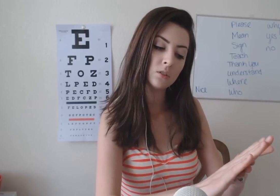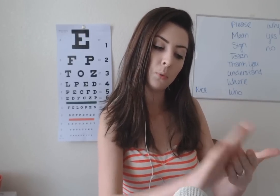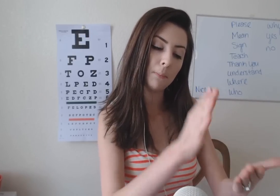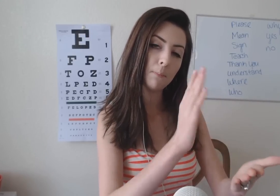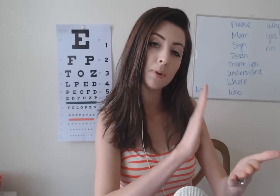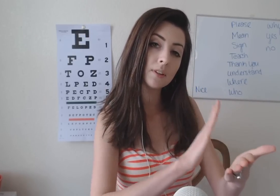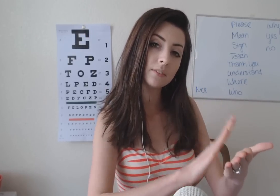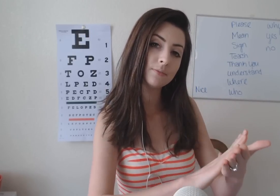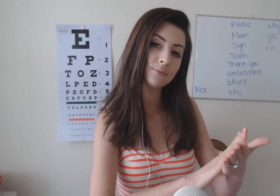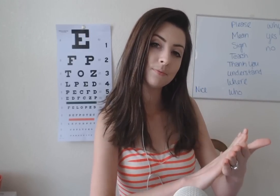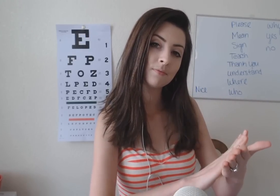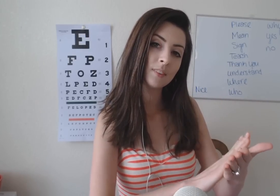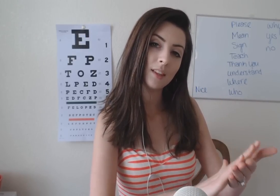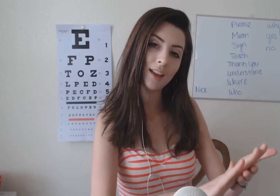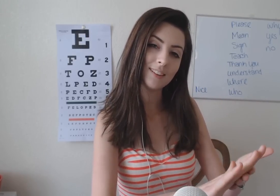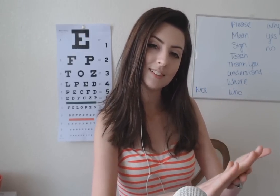Sweep. Nice.